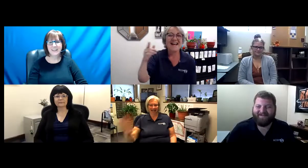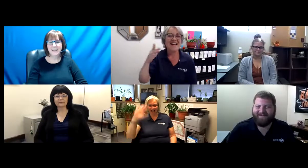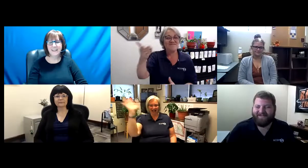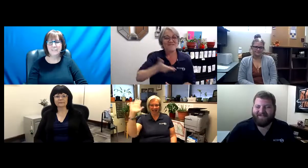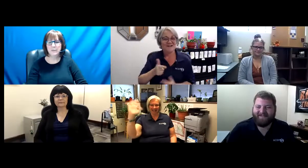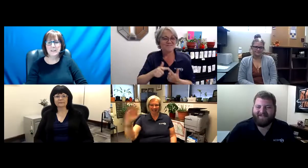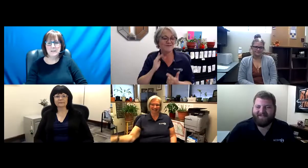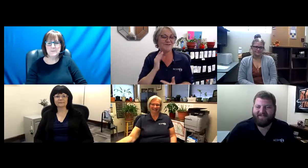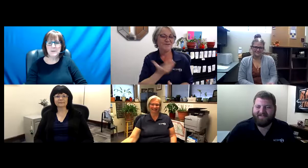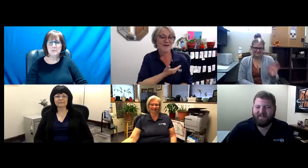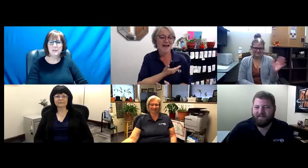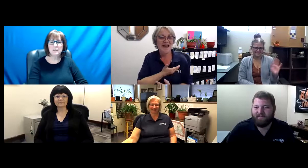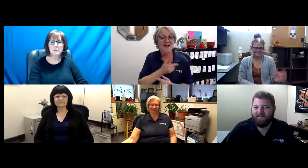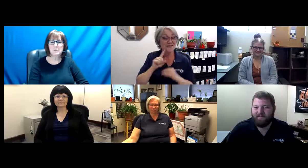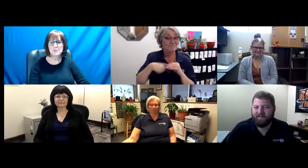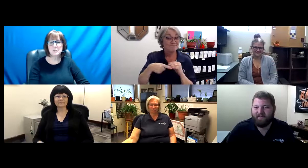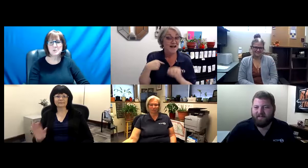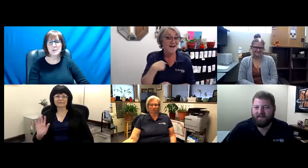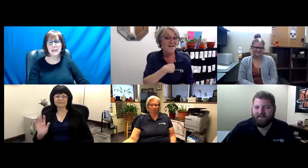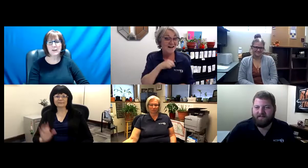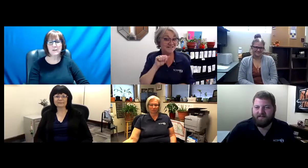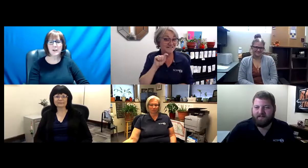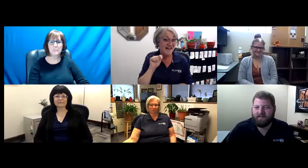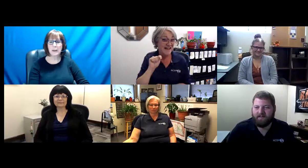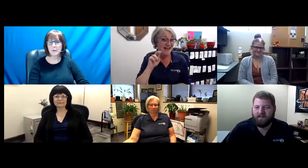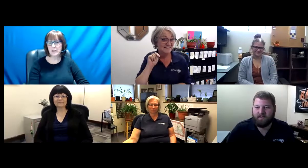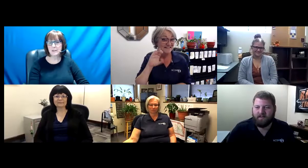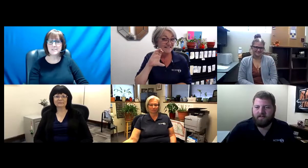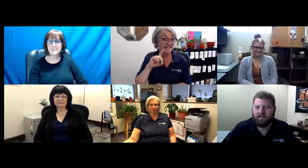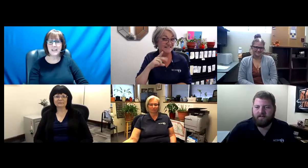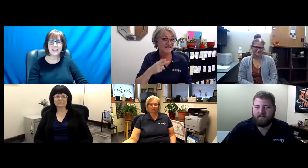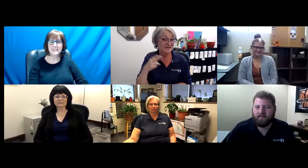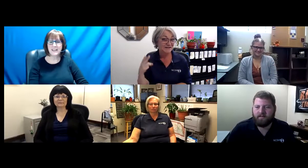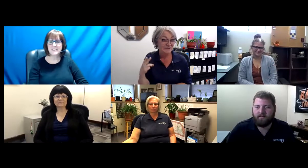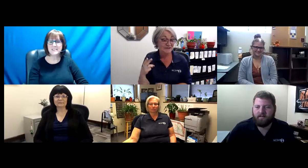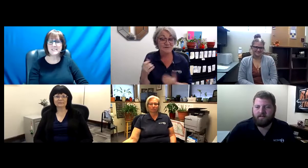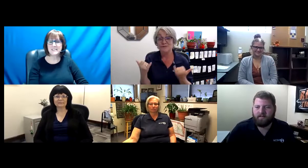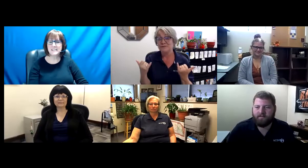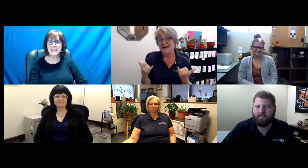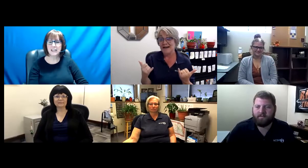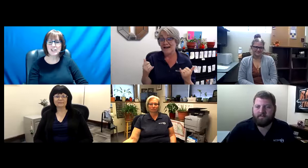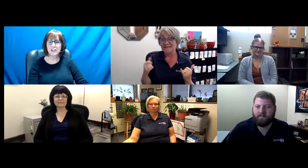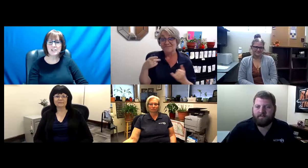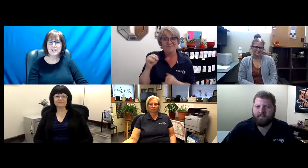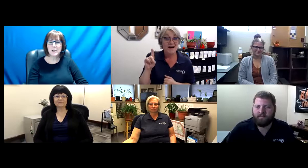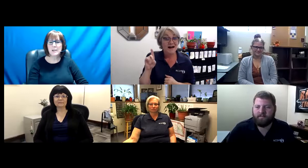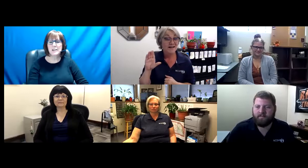Hi, everybody. Welcome to our About Us at NCDHH.